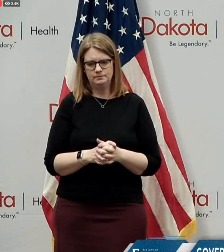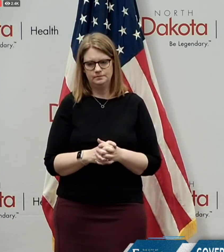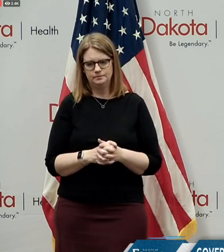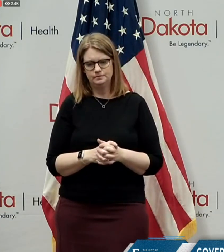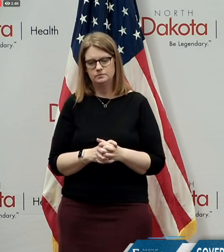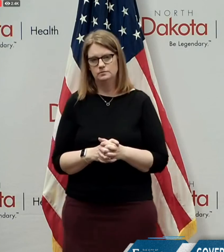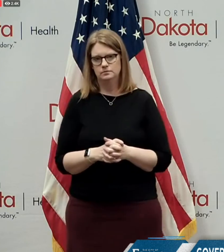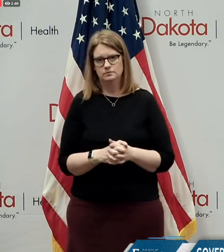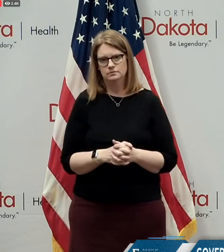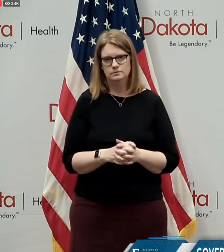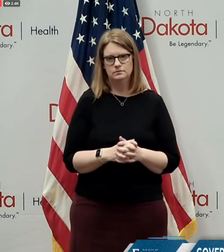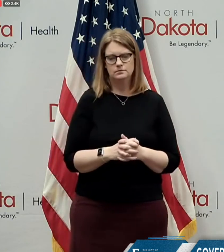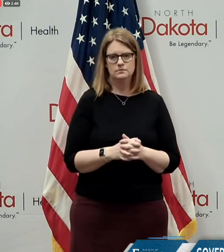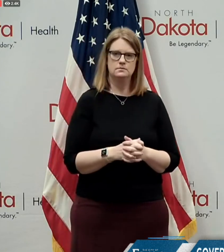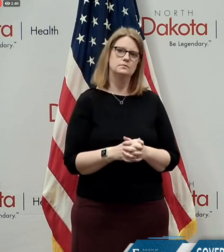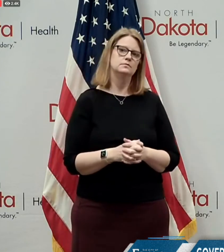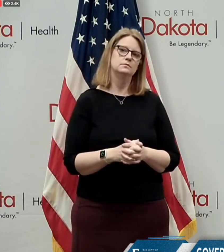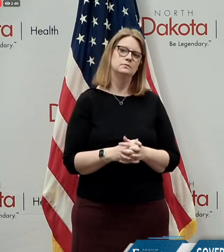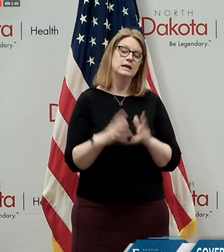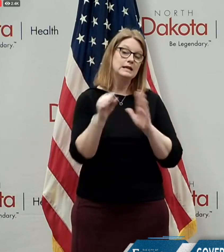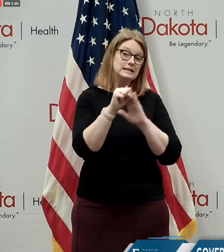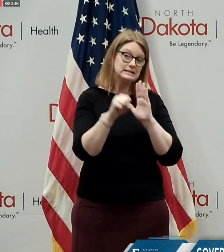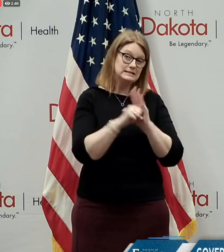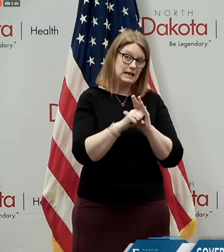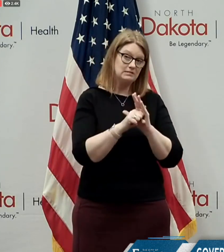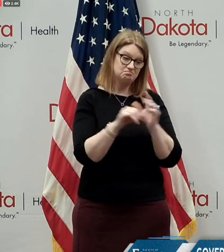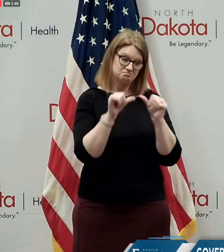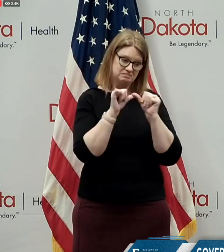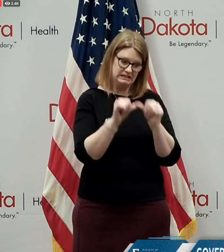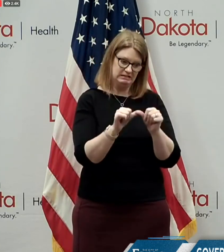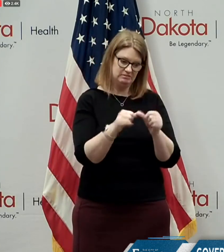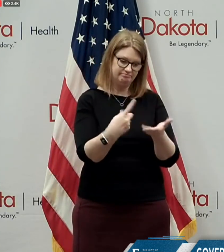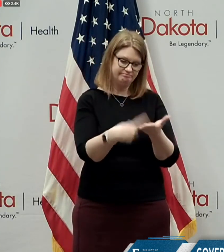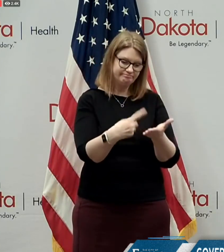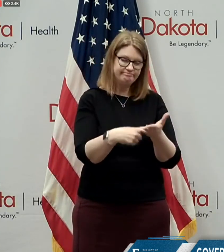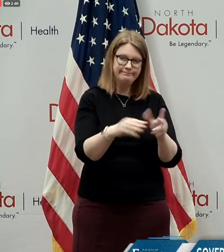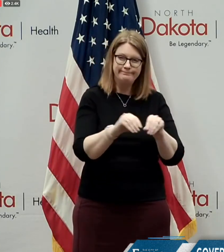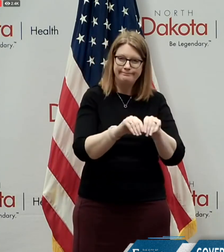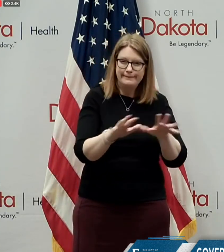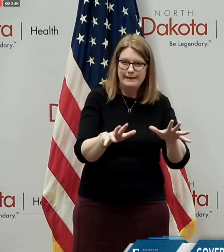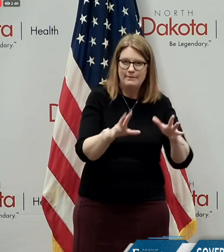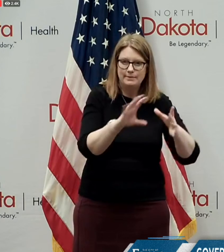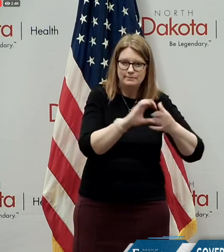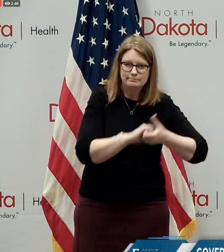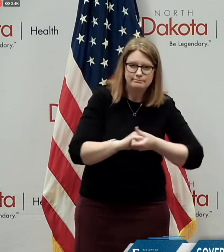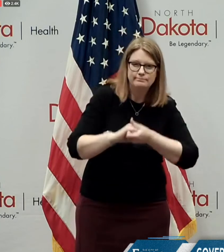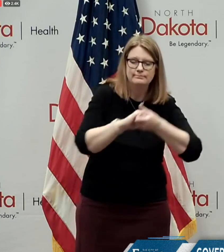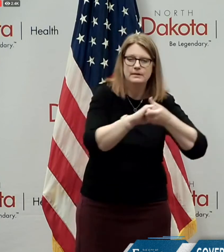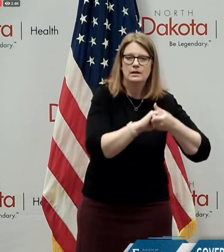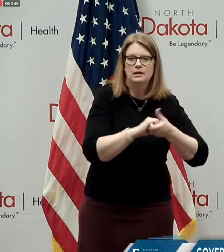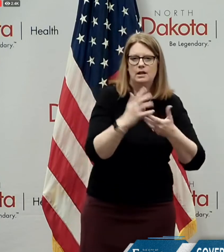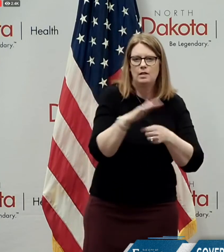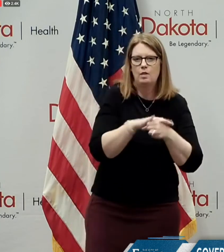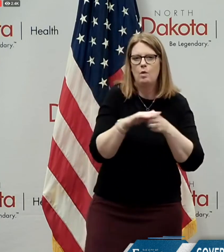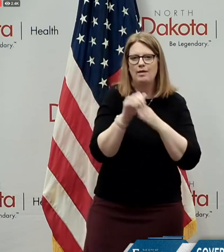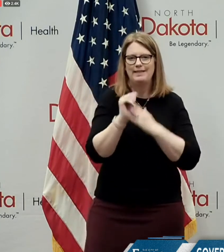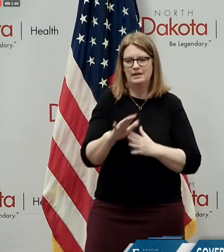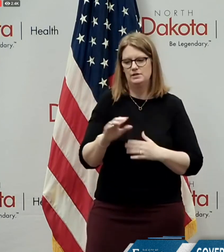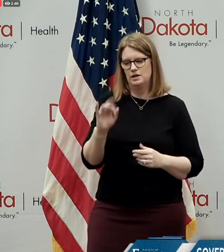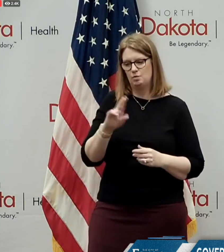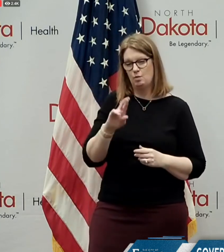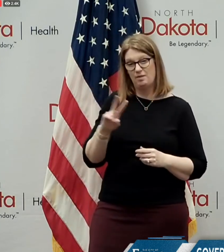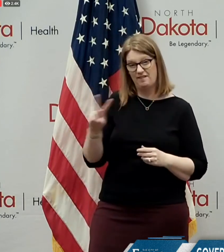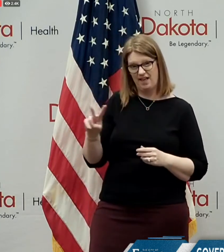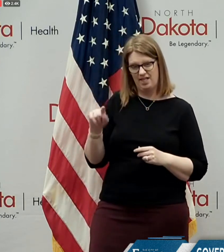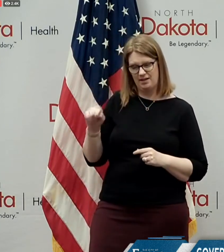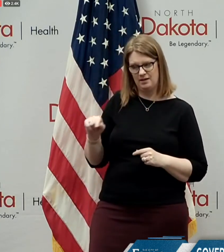And the state is continuing its efforts to address pandemic collaboration with local leaders in Red River Valley. And today, with a tremendous